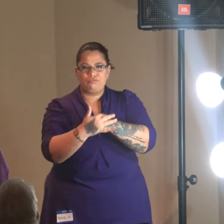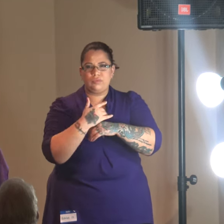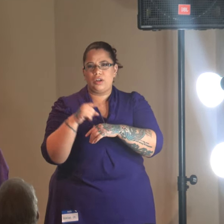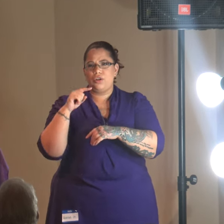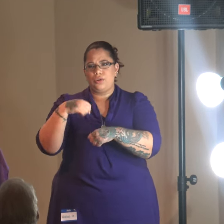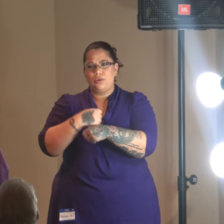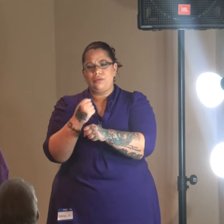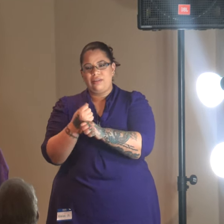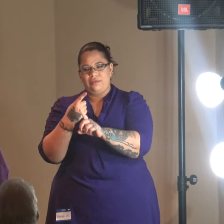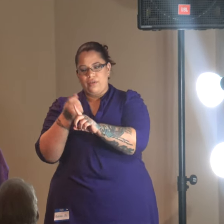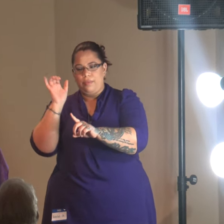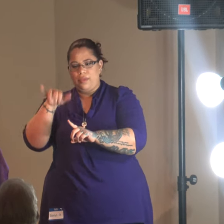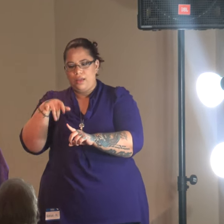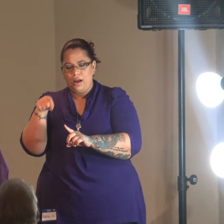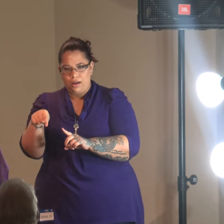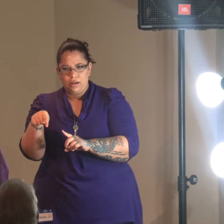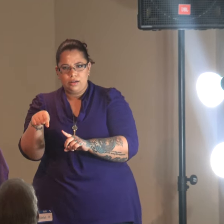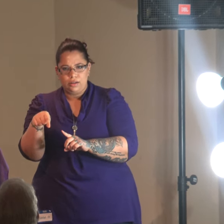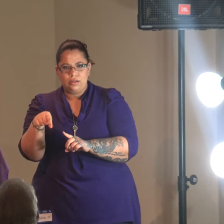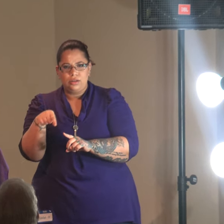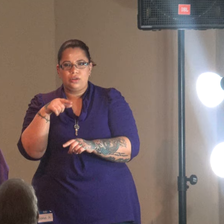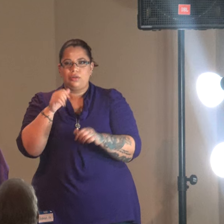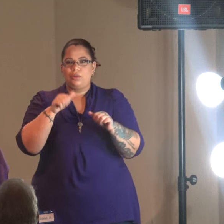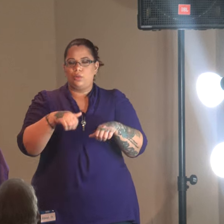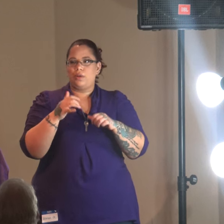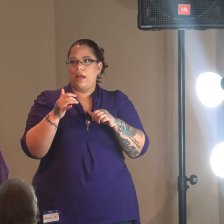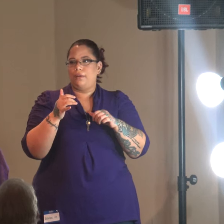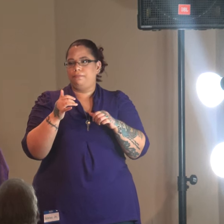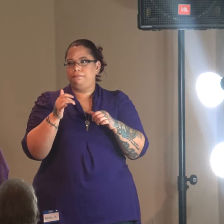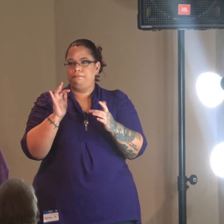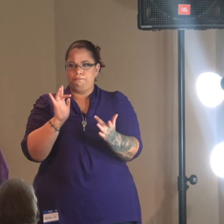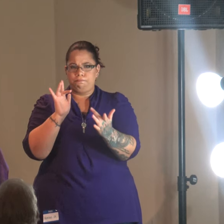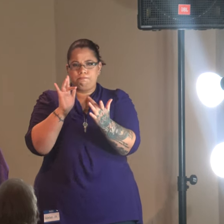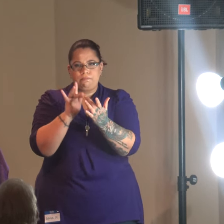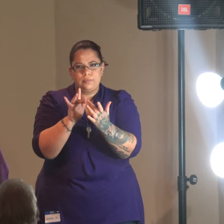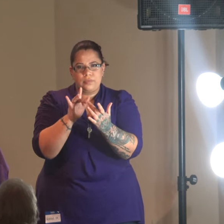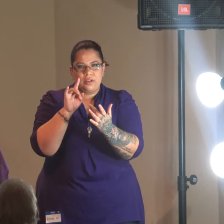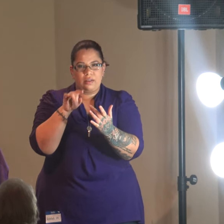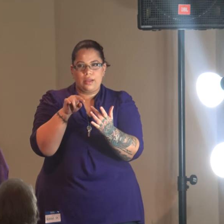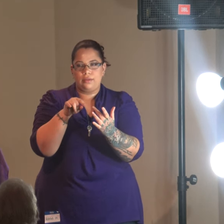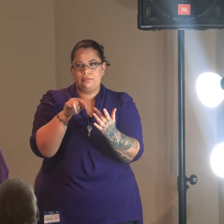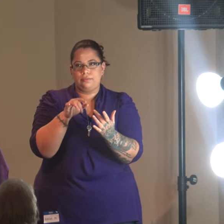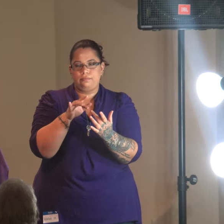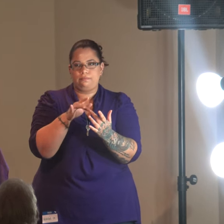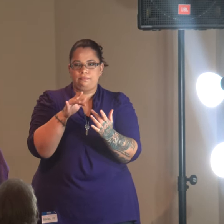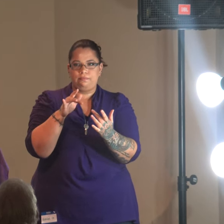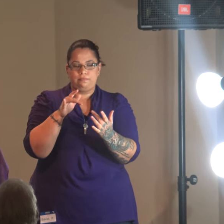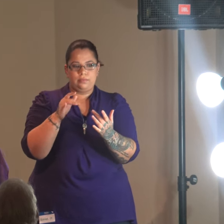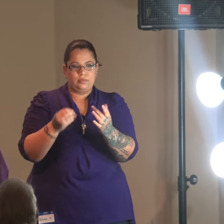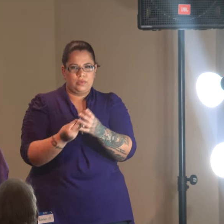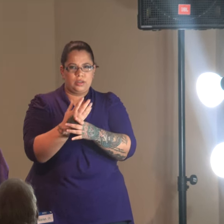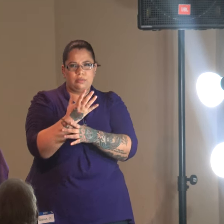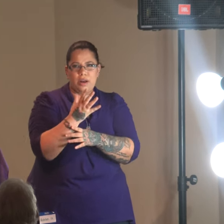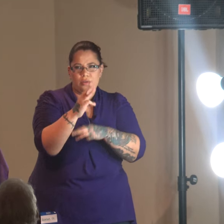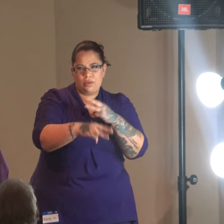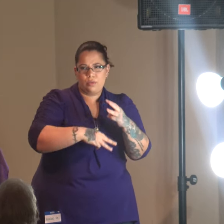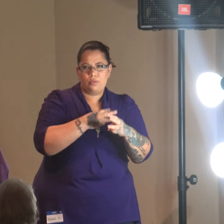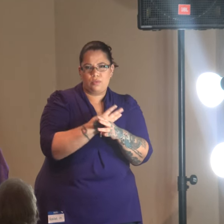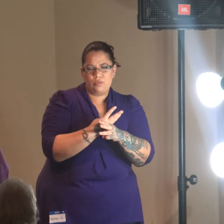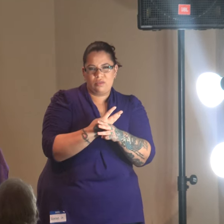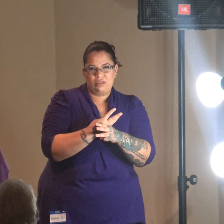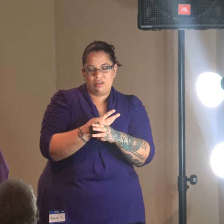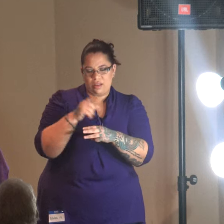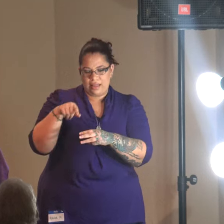that magnificent genius. So you can tap into the prosperity of the world and recognize that that which created every grain